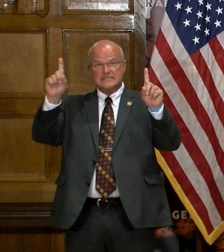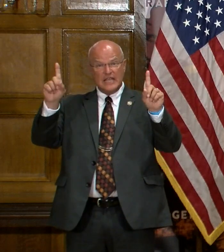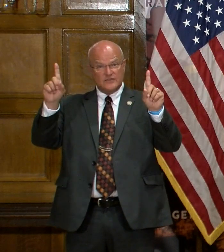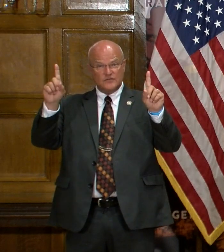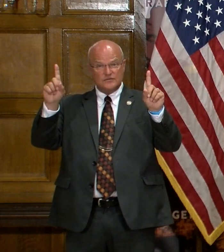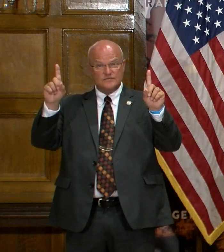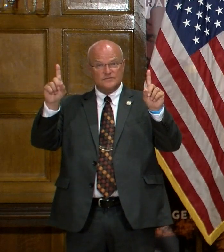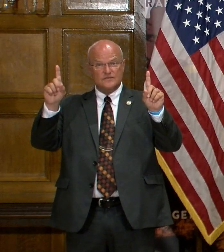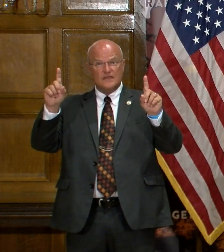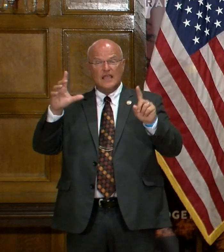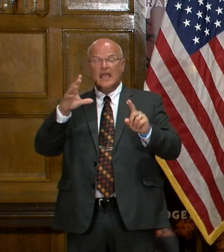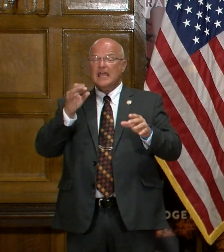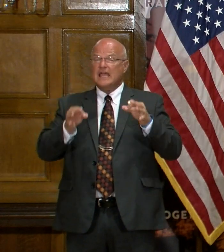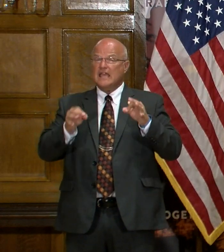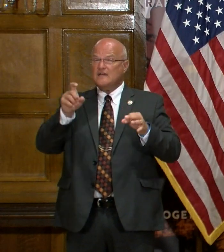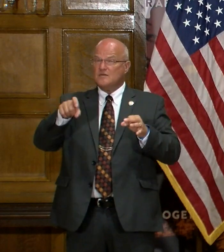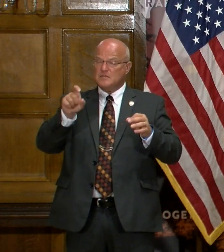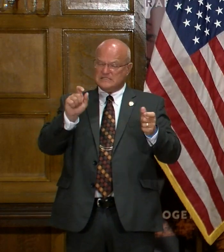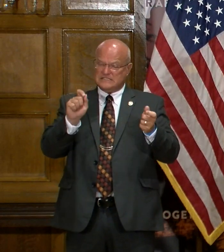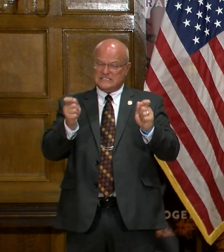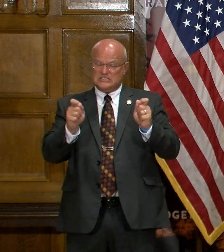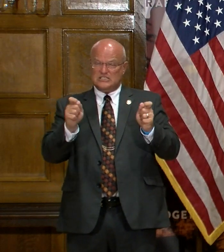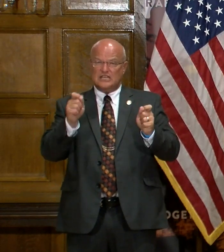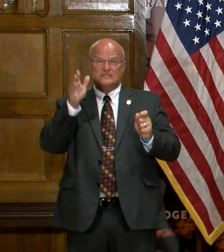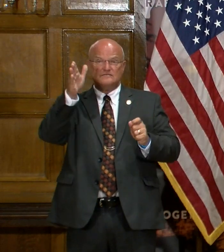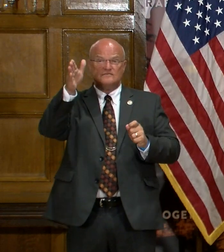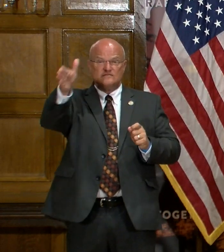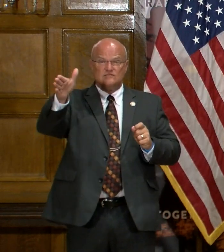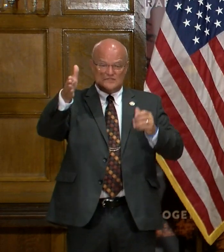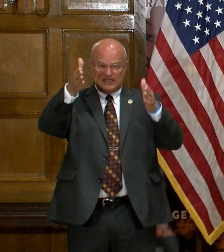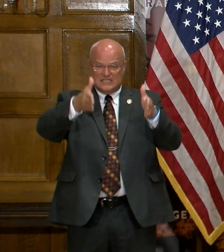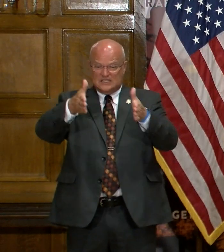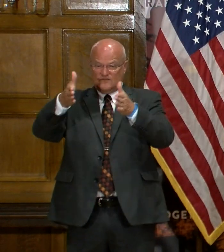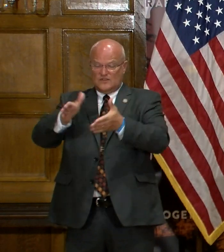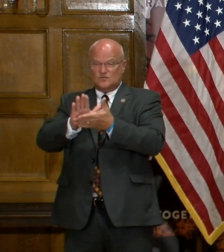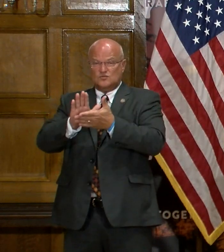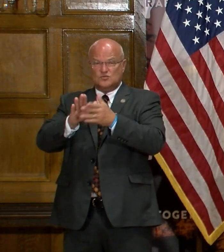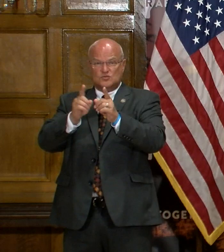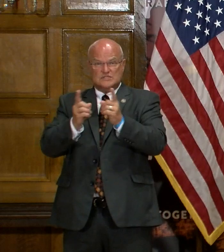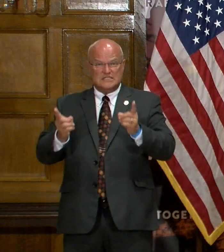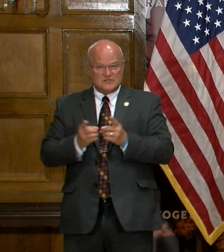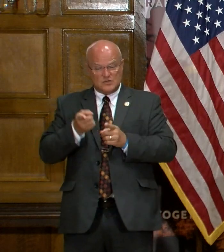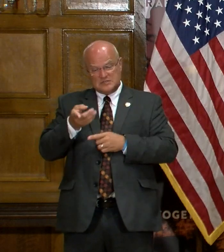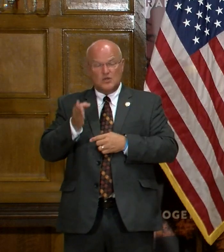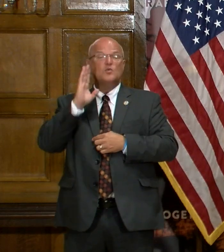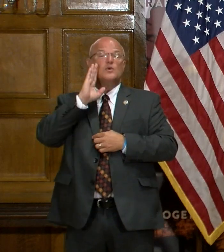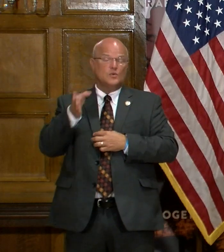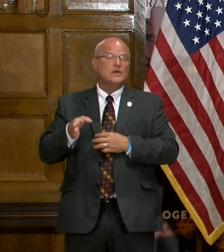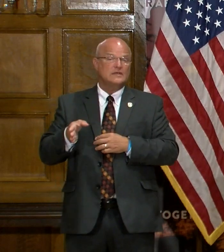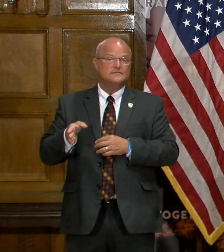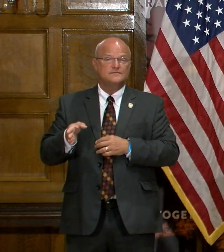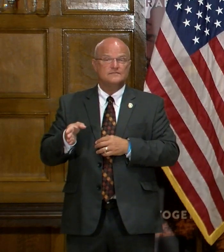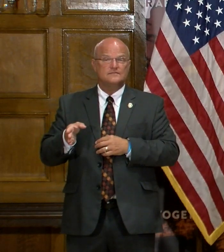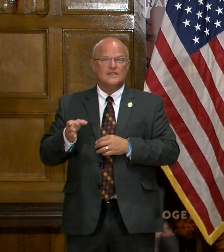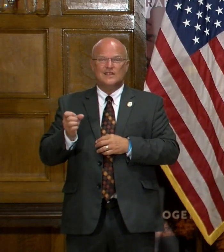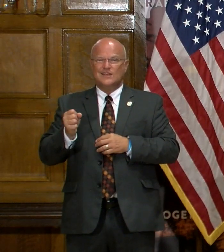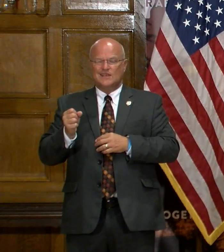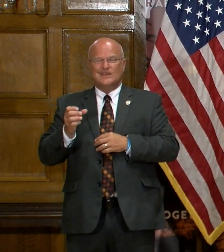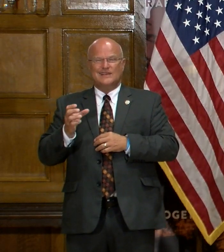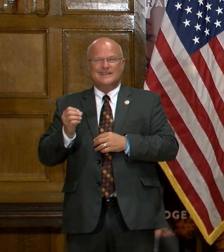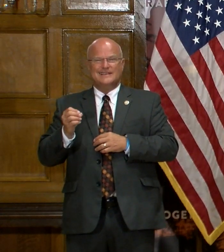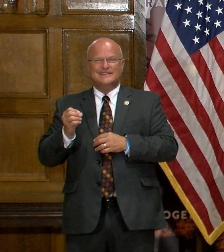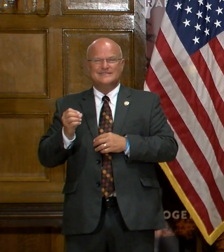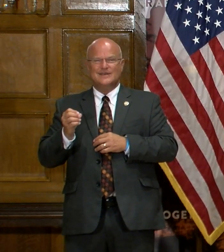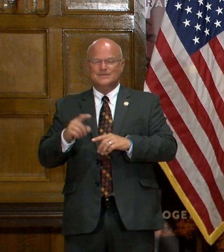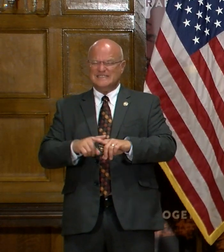successful. And if we have to adjust down the road in individual school districts, we will do that. And so